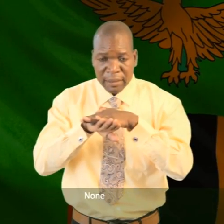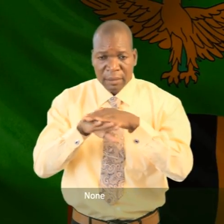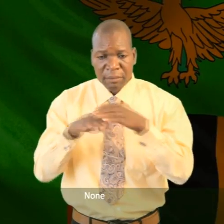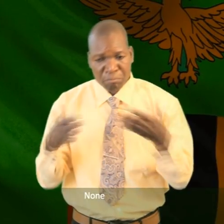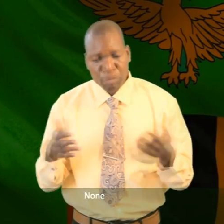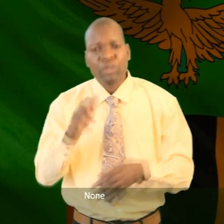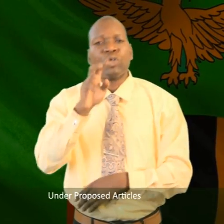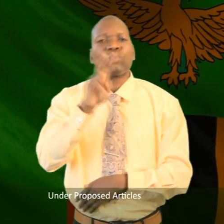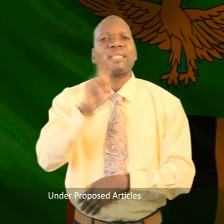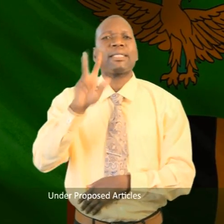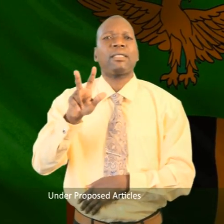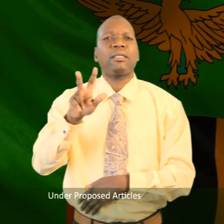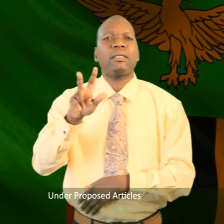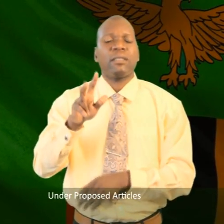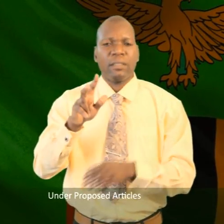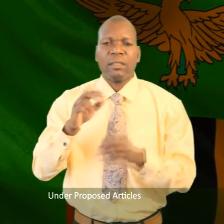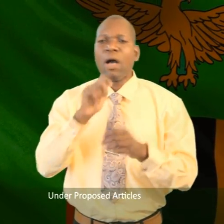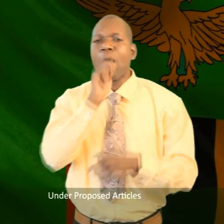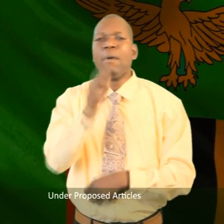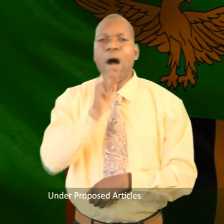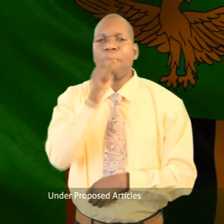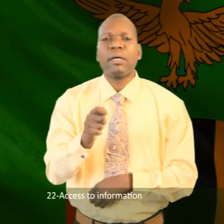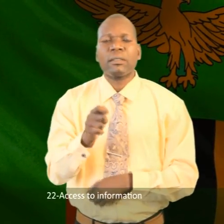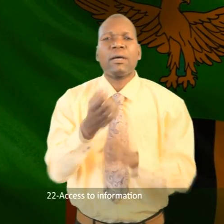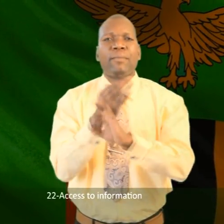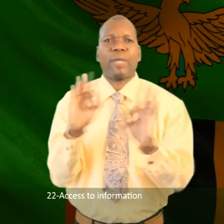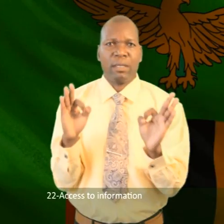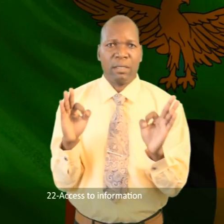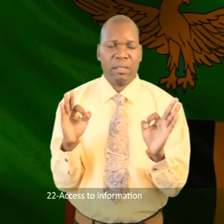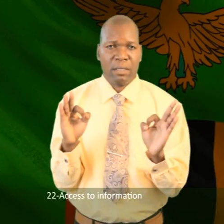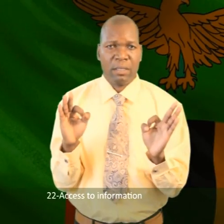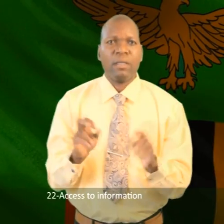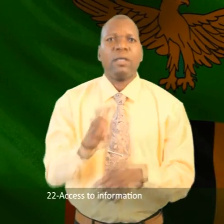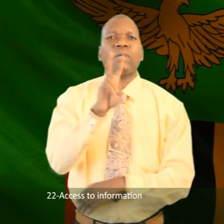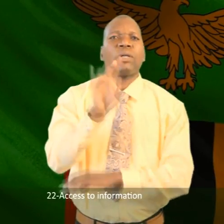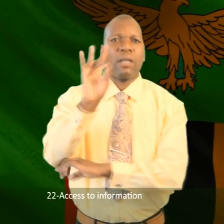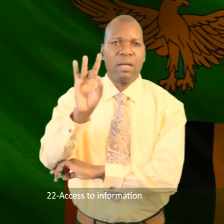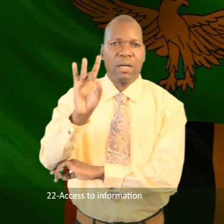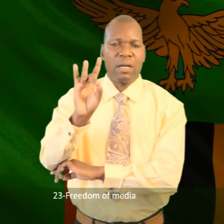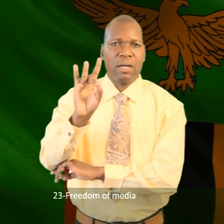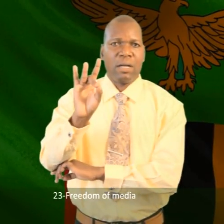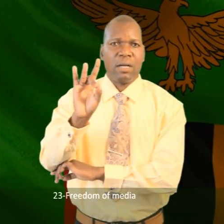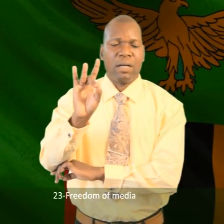none. Under proposed articles, 22, access to information.